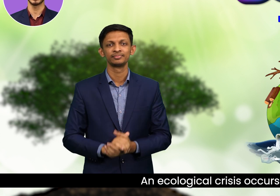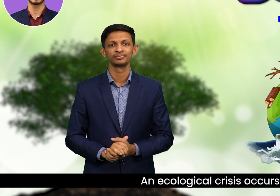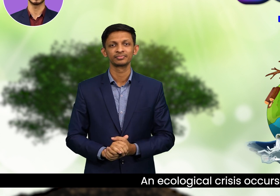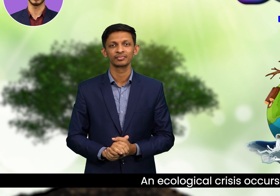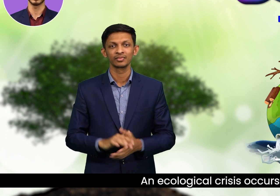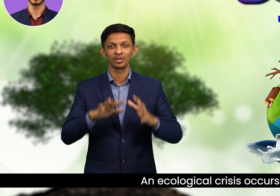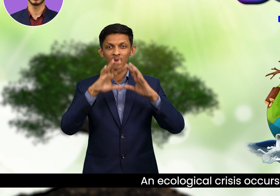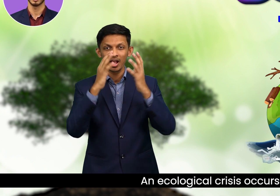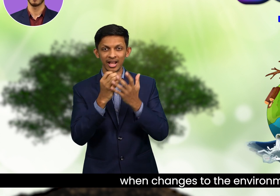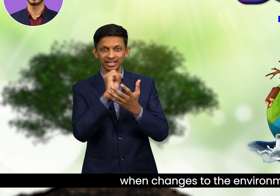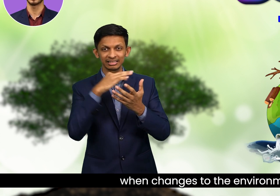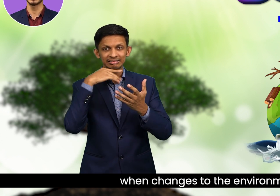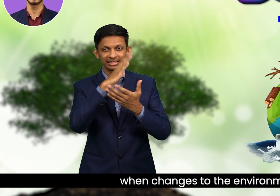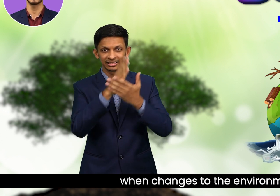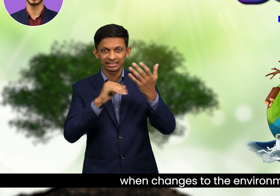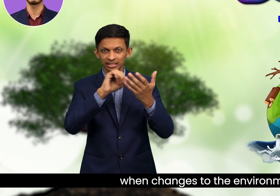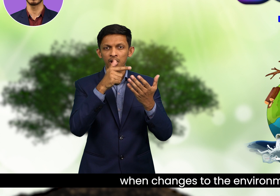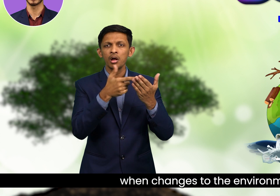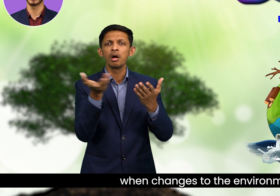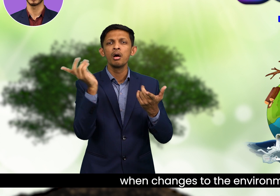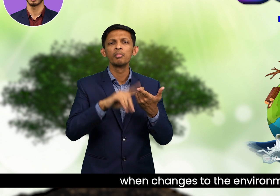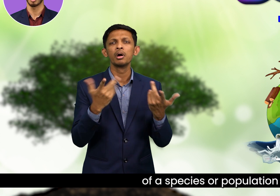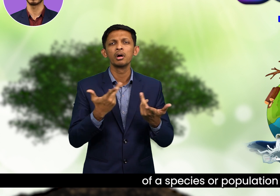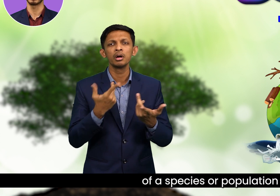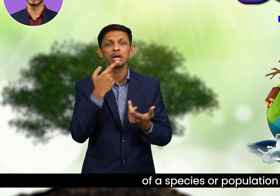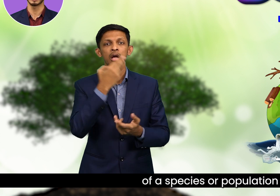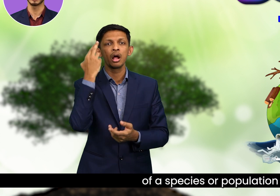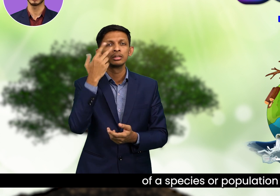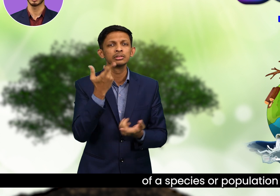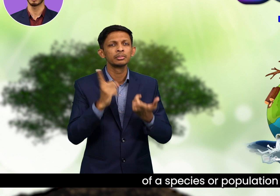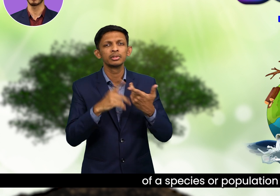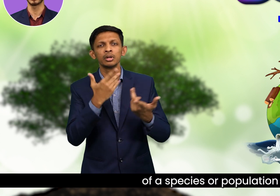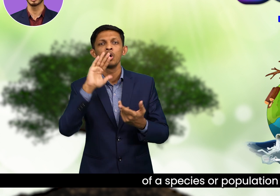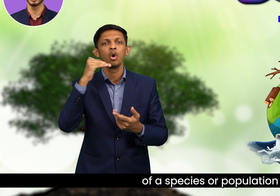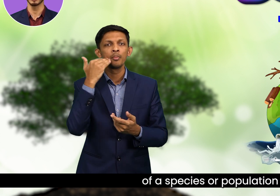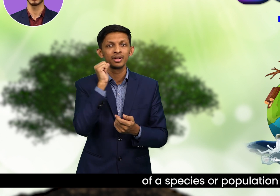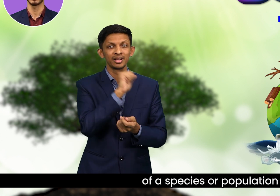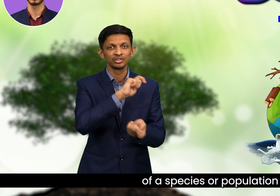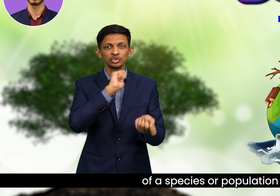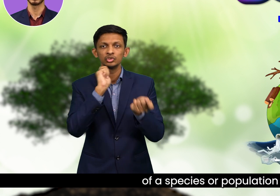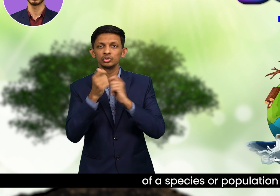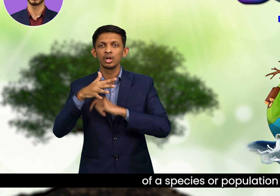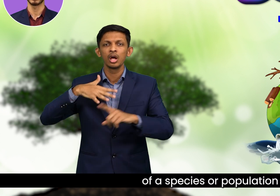ecological crisis occurs when changes to the environment of a species or population